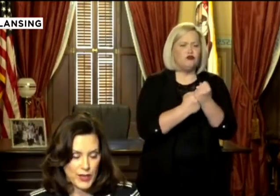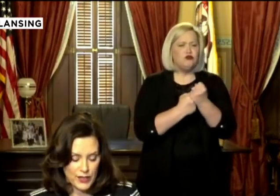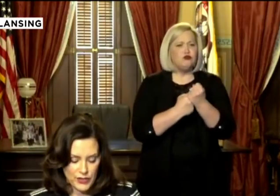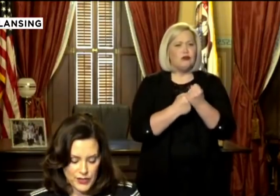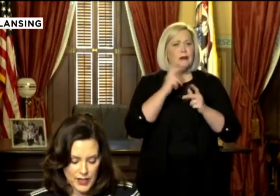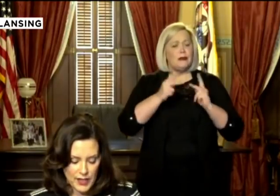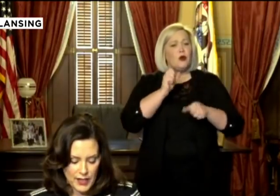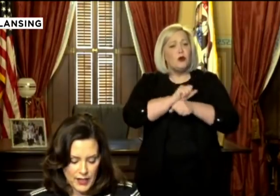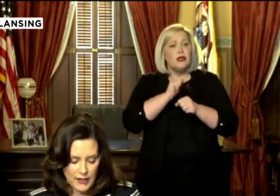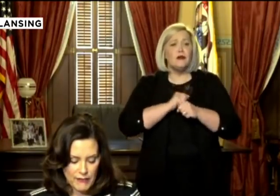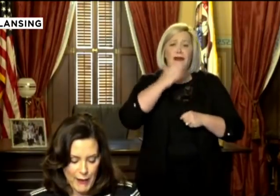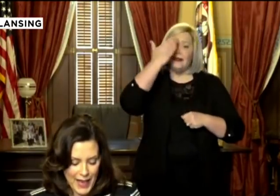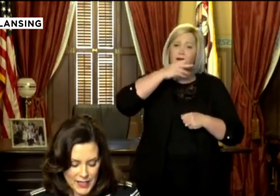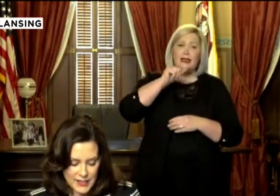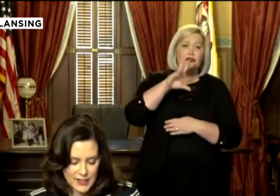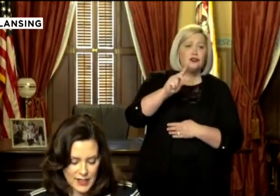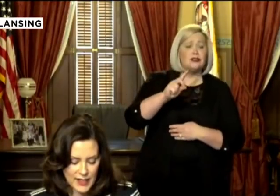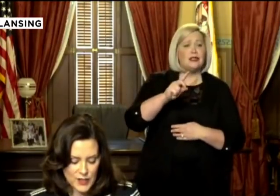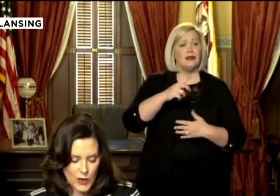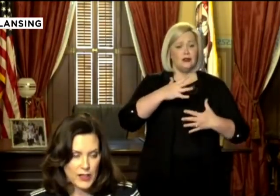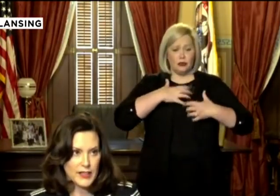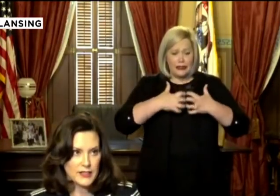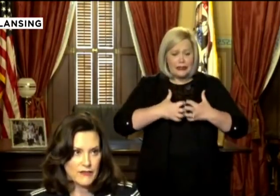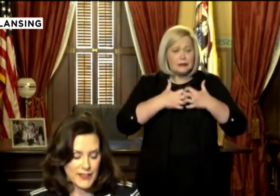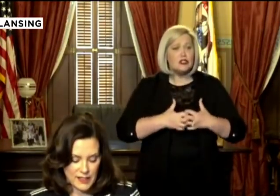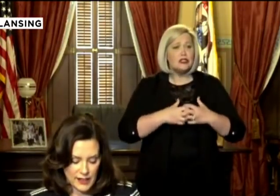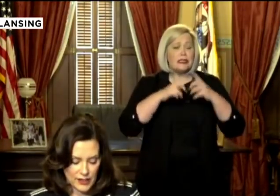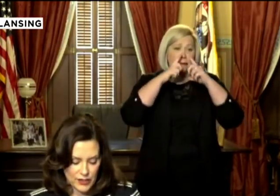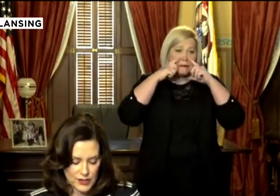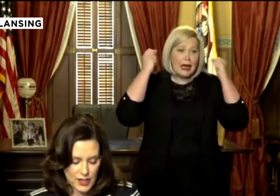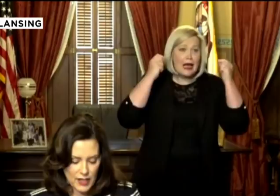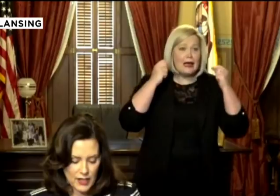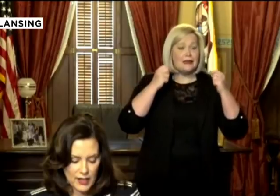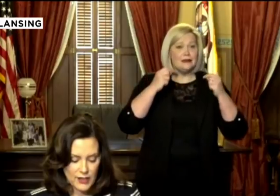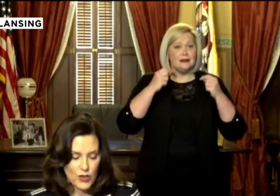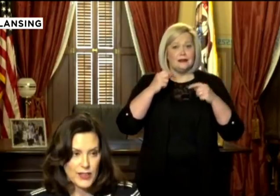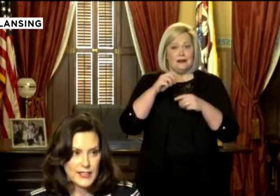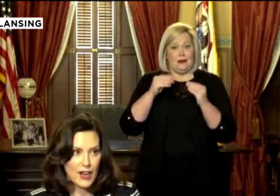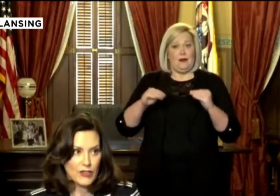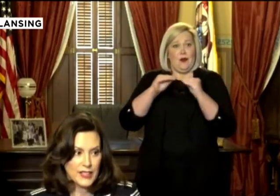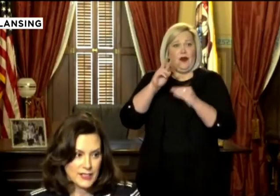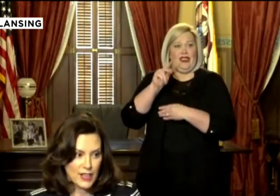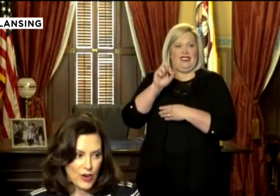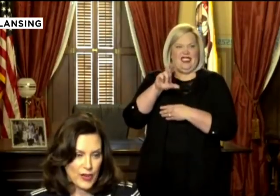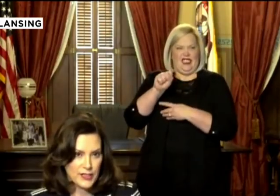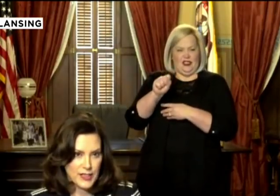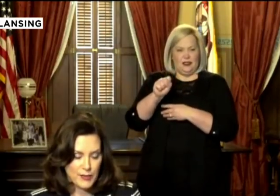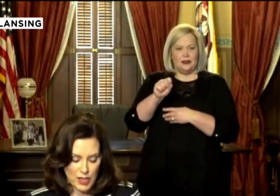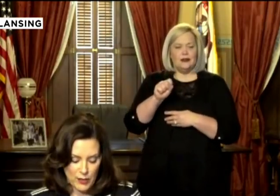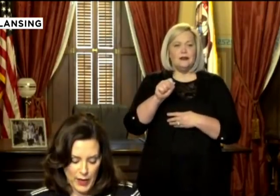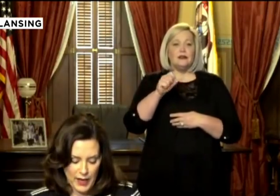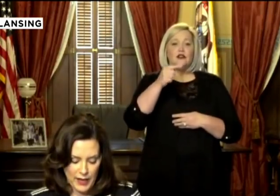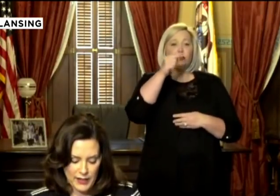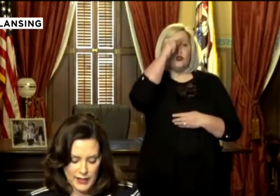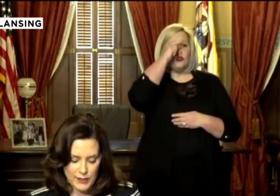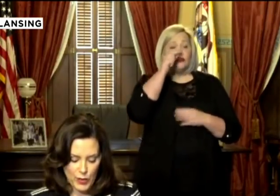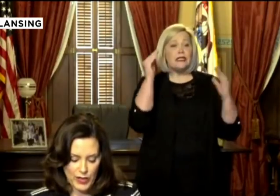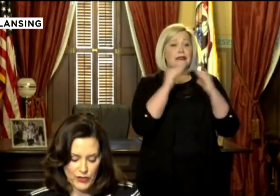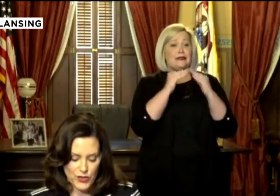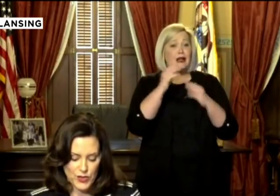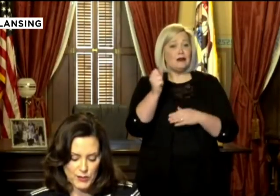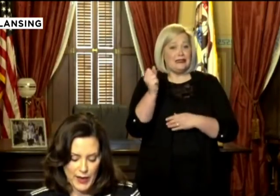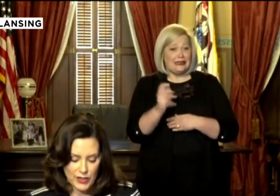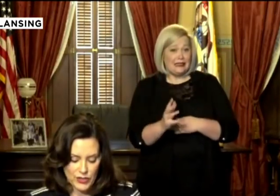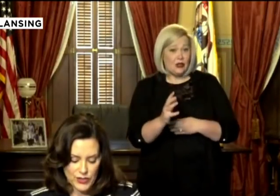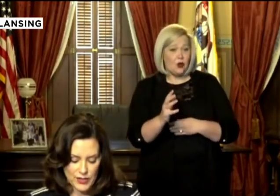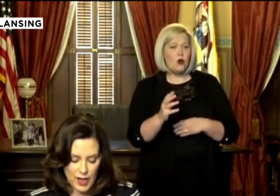shields, respirators, masks, as well as ventilators. The Greektown Casino has stepped up and is